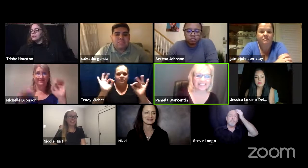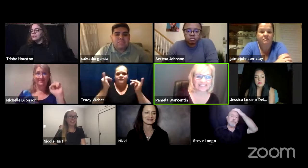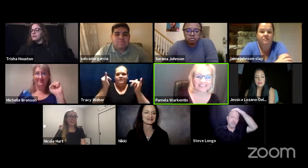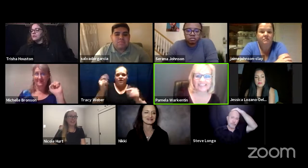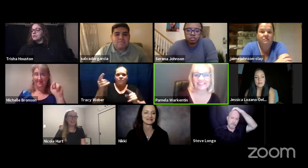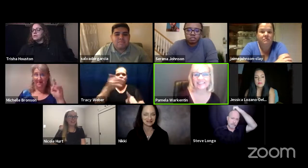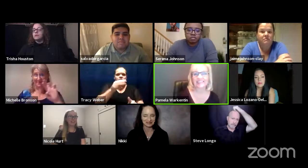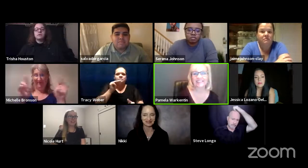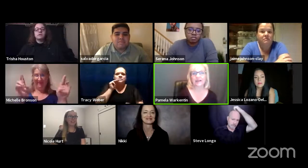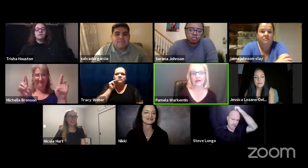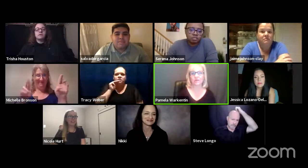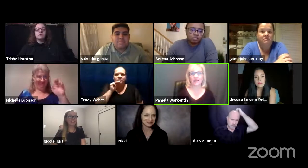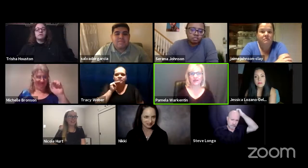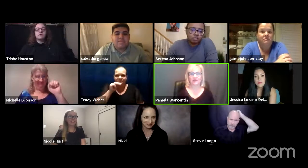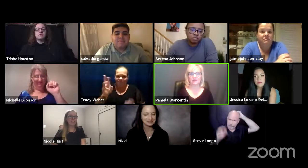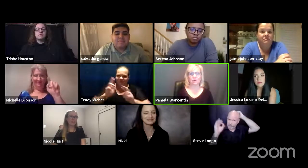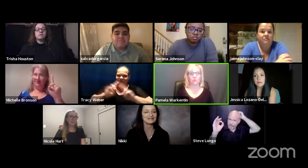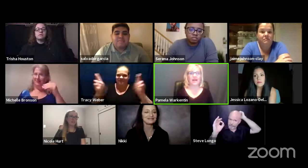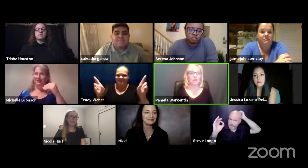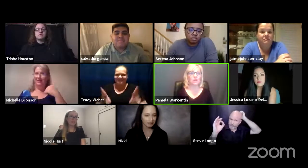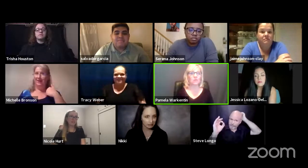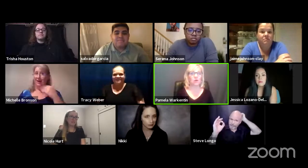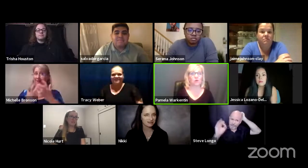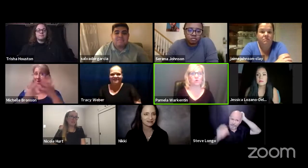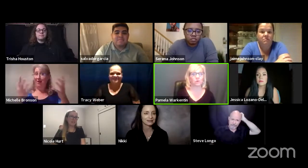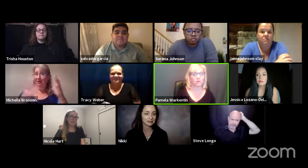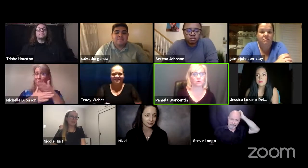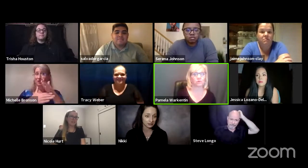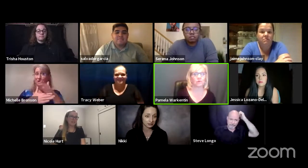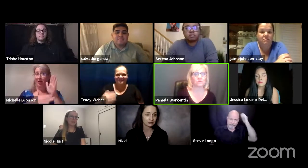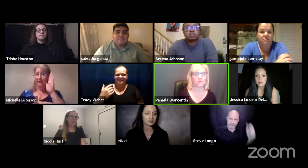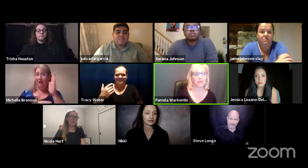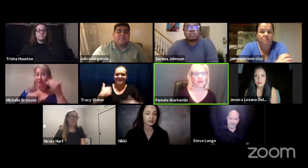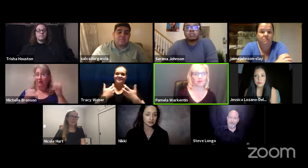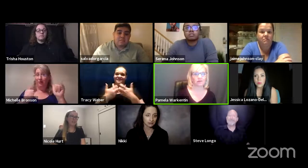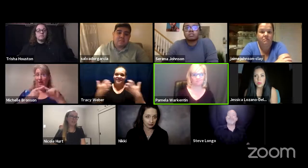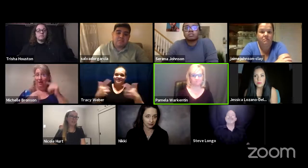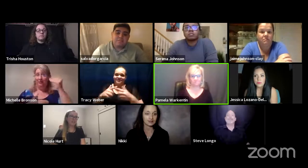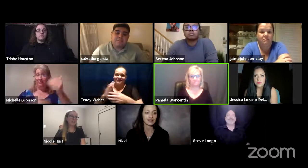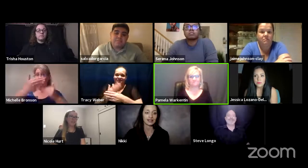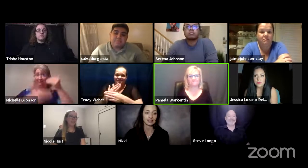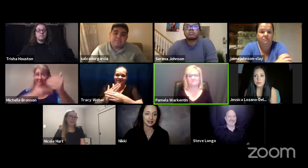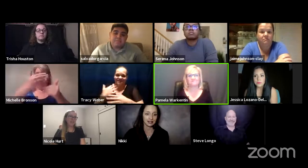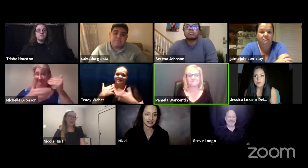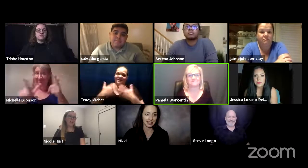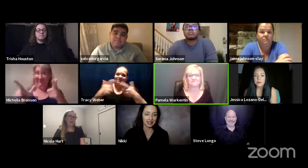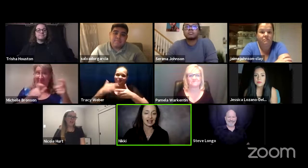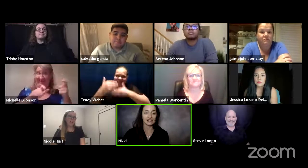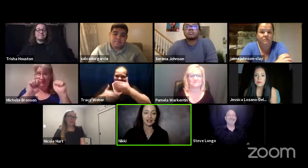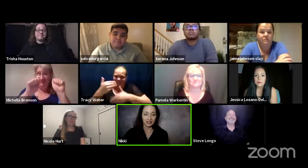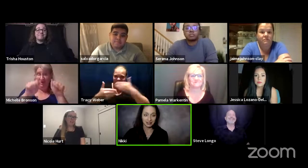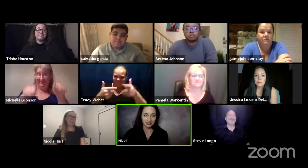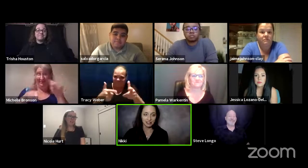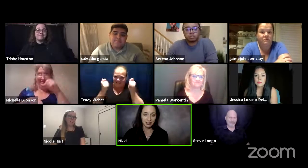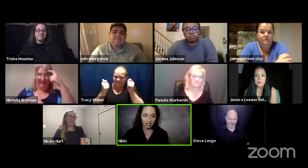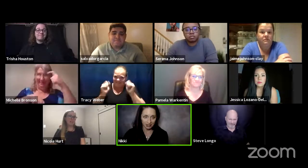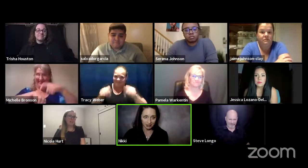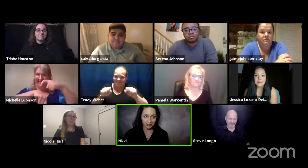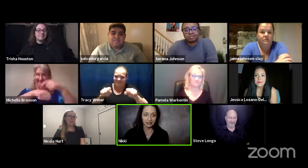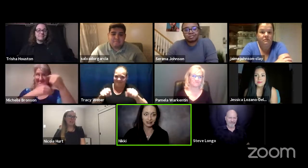yes. Okay, so now we will go to Michelle. Saying I have a lot to share. I